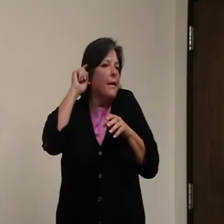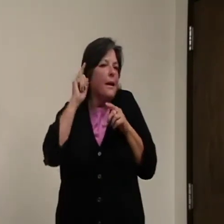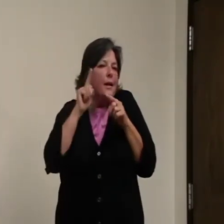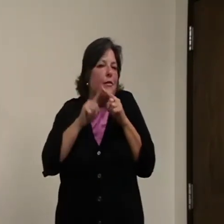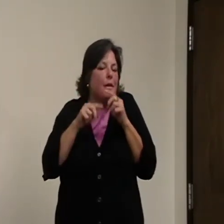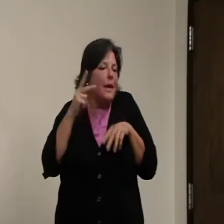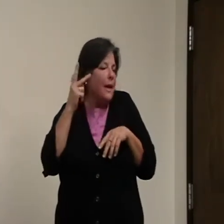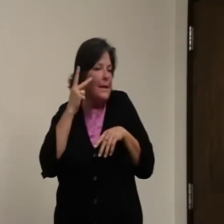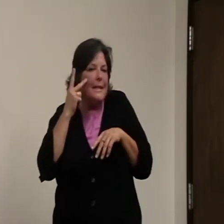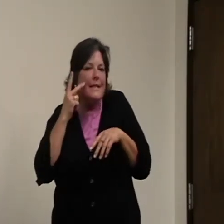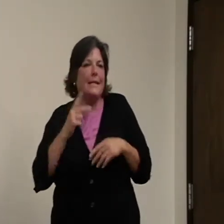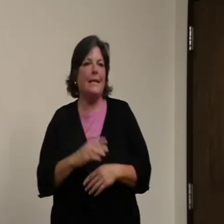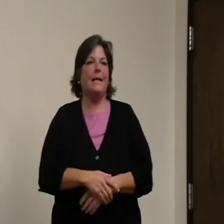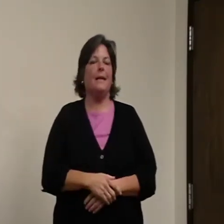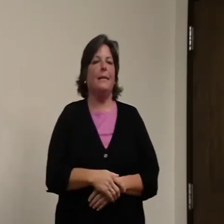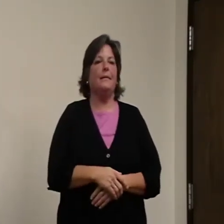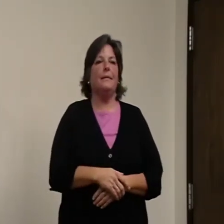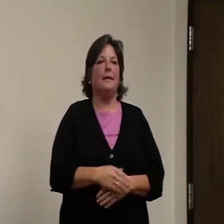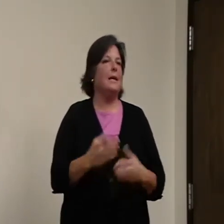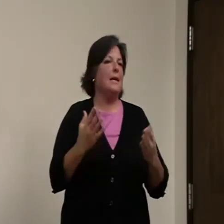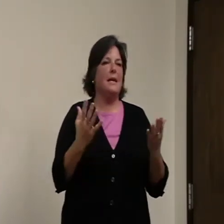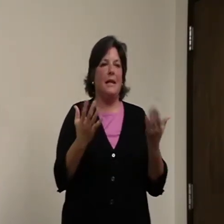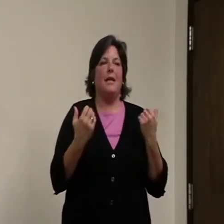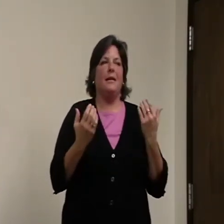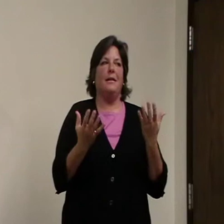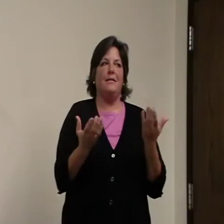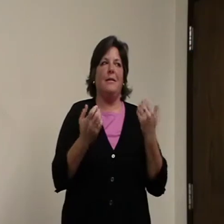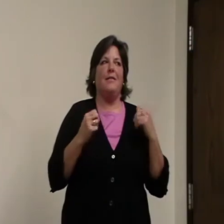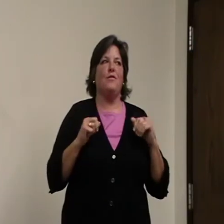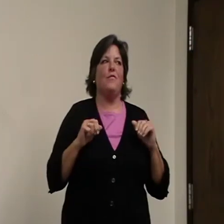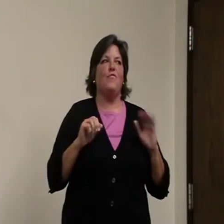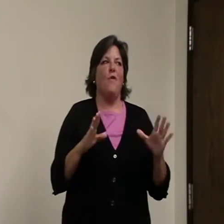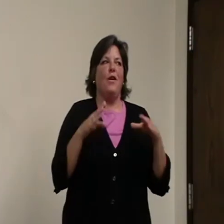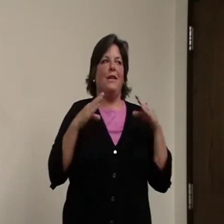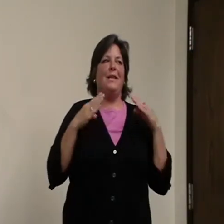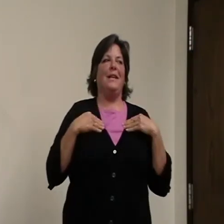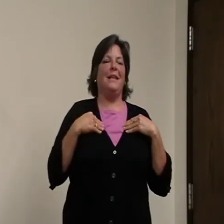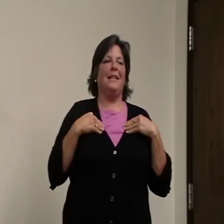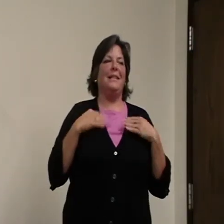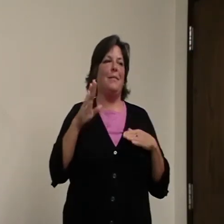see him because he just doesn't accept the fact that he's going deaf. Yeah. That's a hard My grandpa thing. won't wear his.